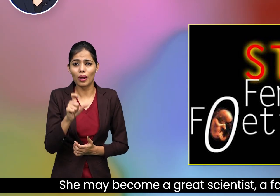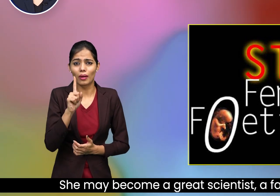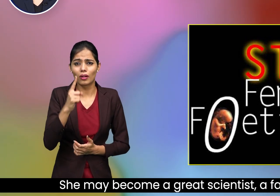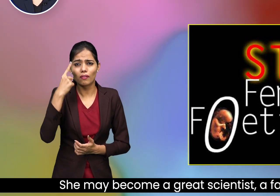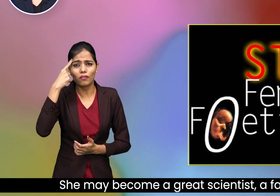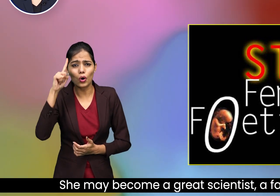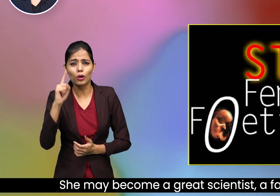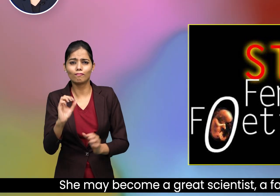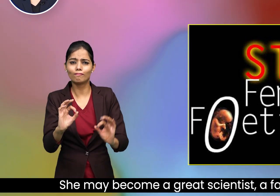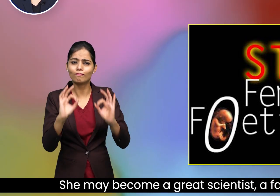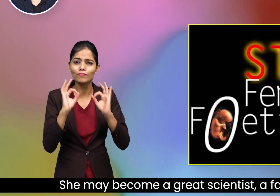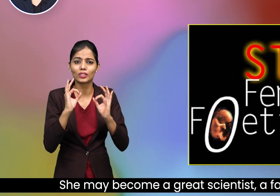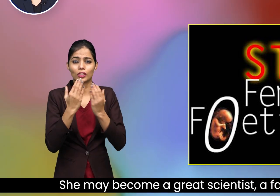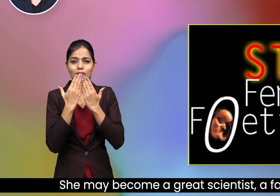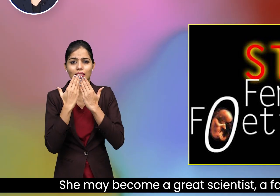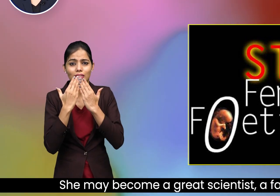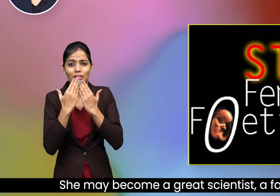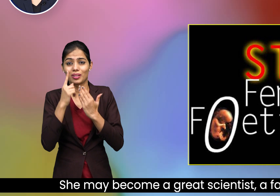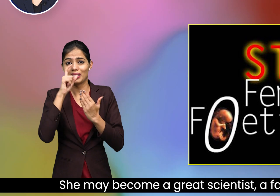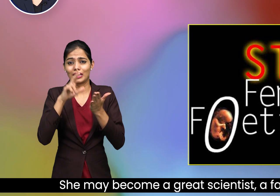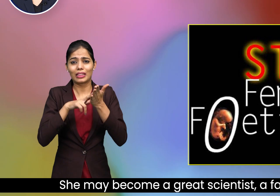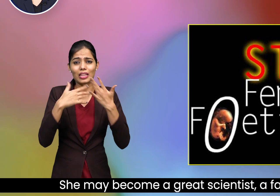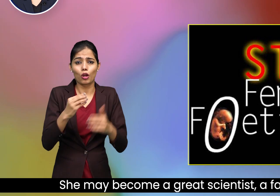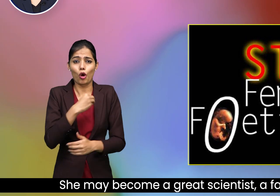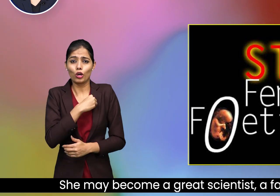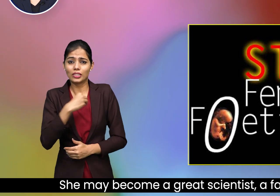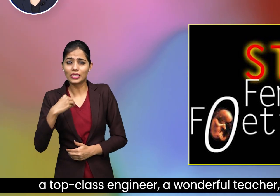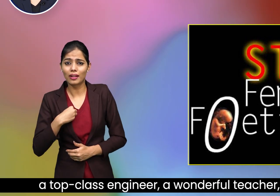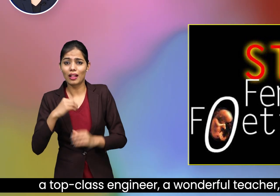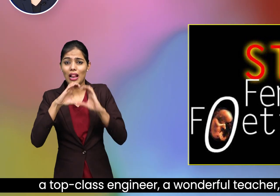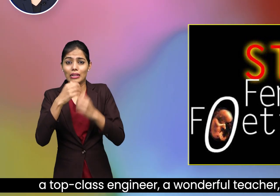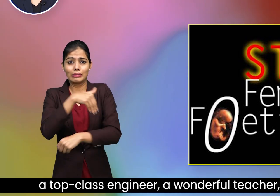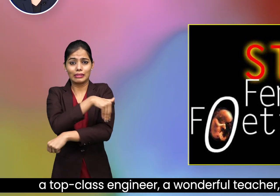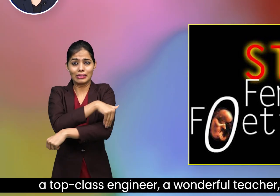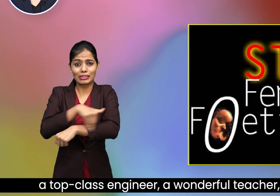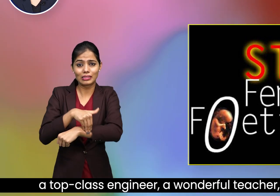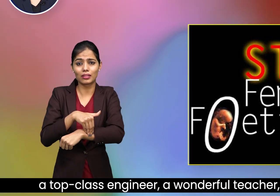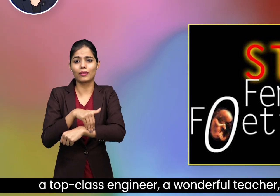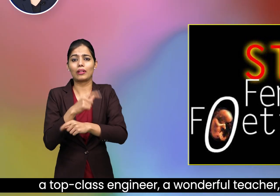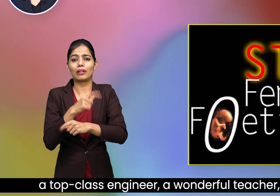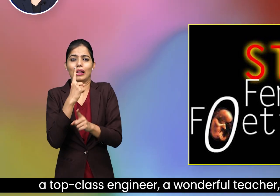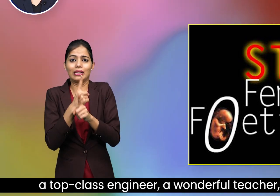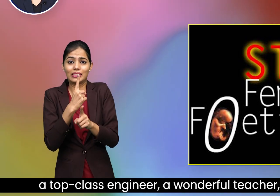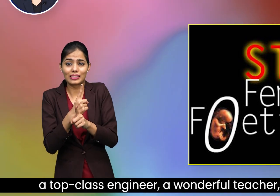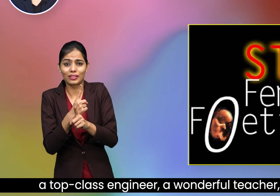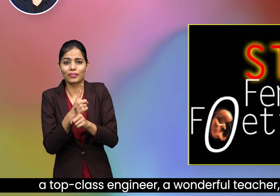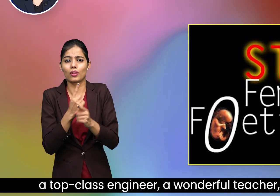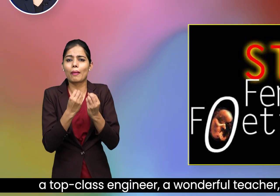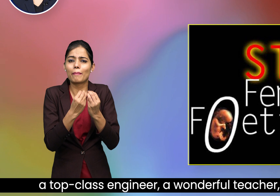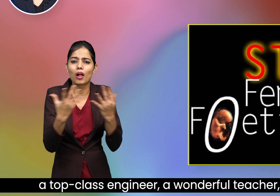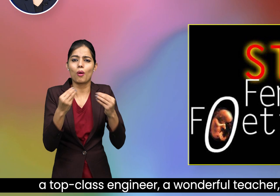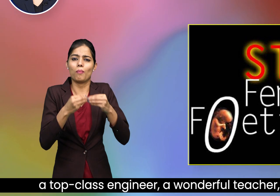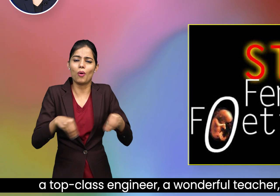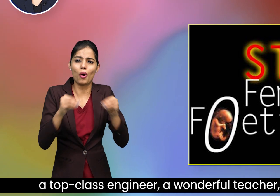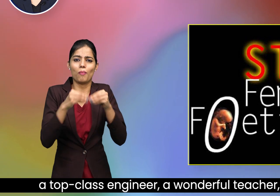She may become a great scientist, a famous doctor, a top-class engineer, a wonderful